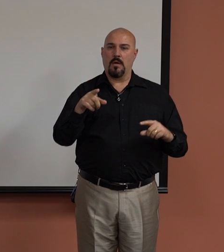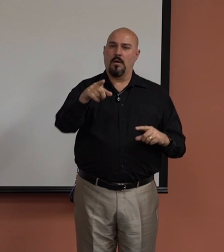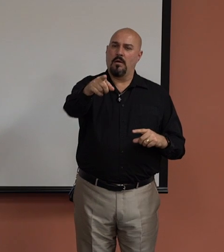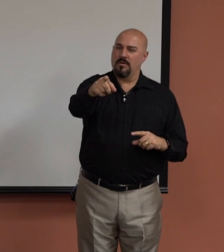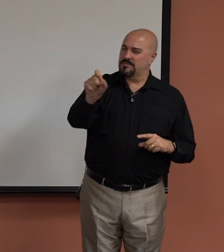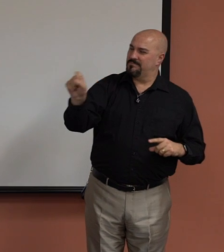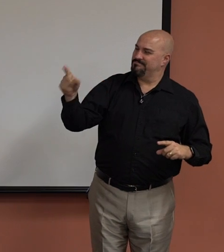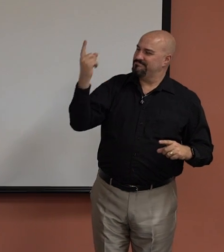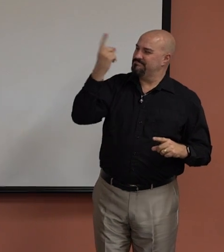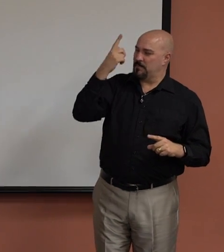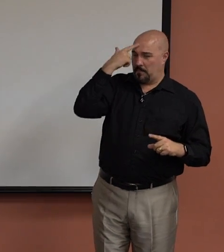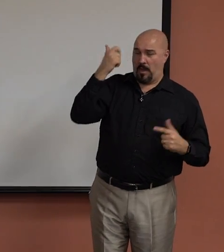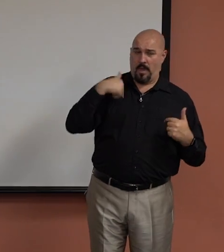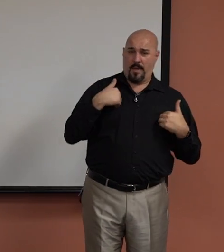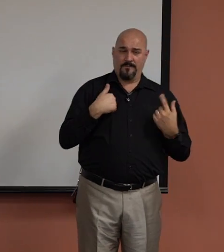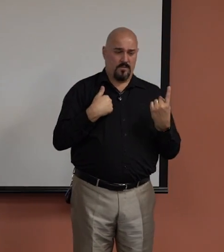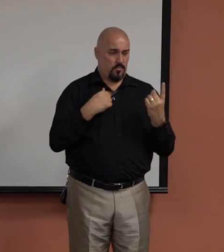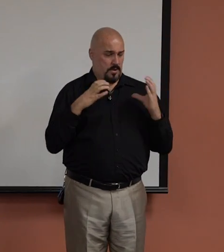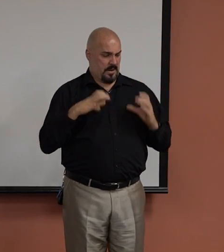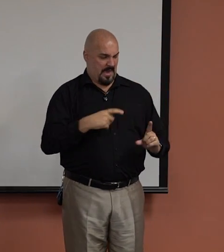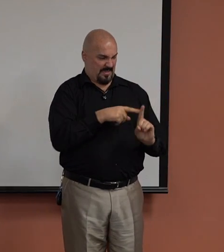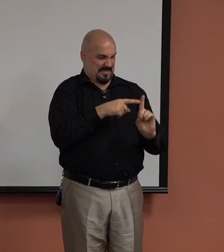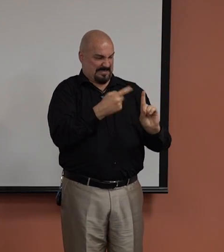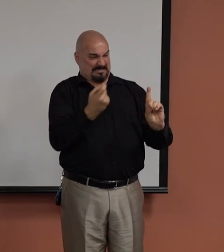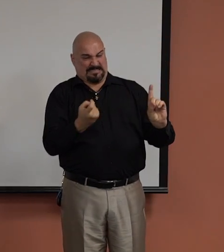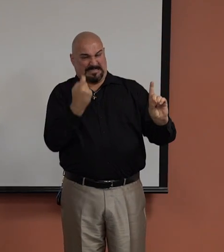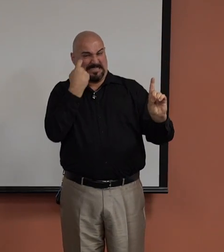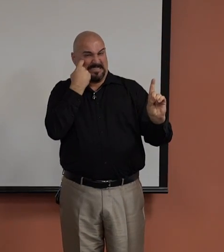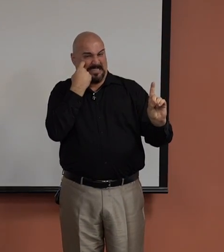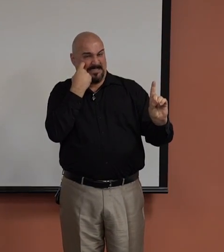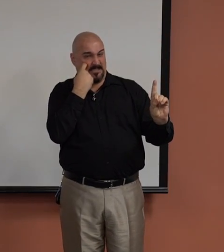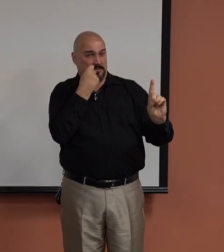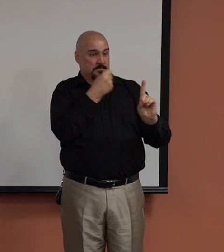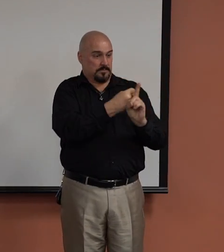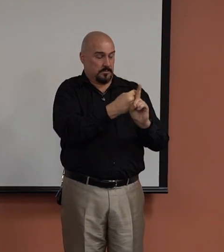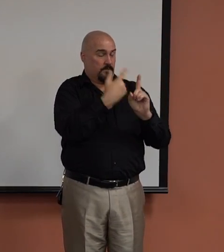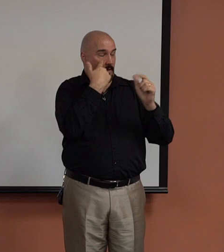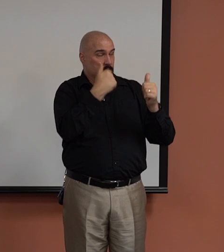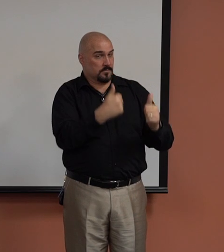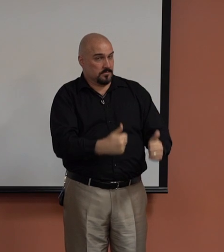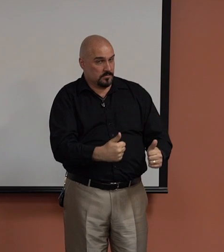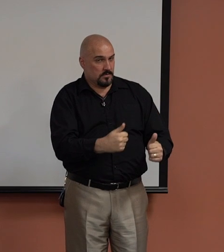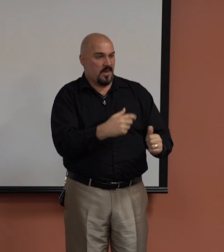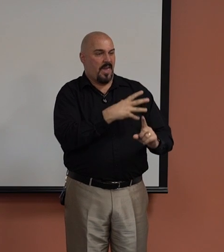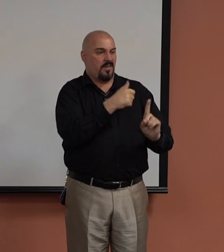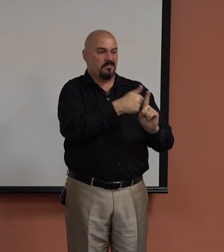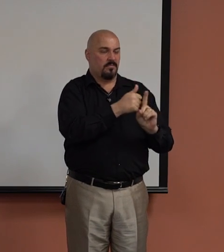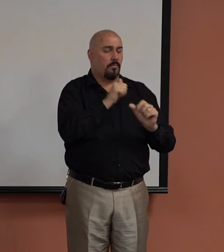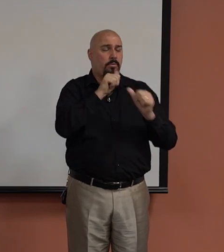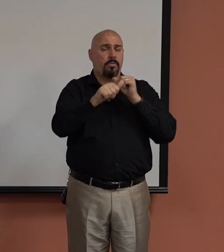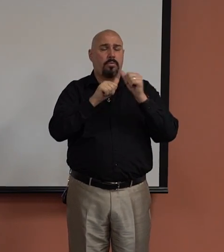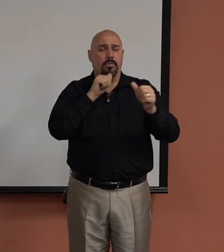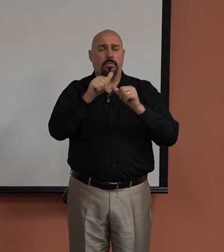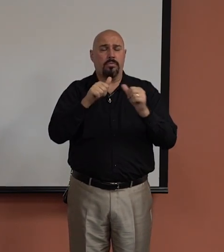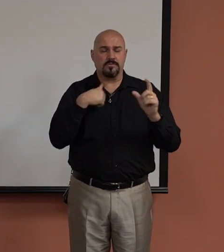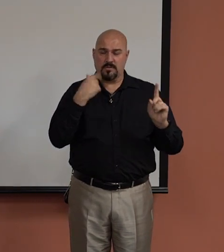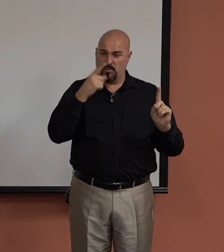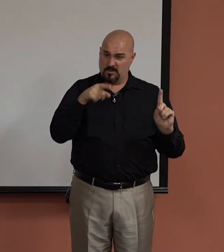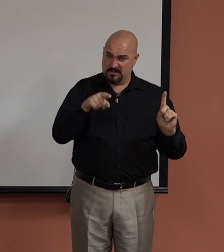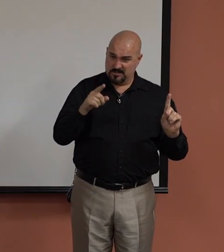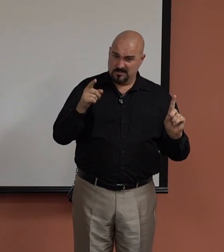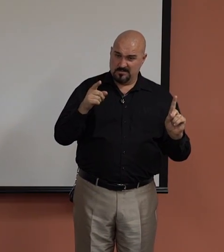just wondered, is it appropriate to get them training prior to? Absolutely.